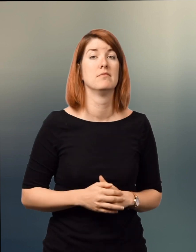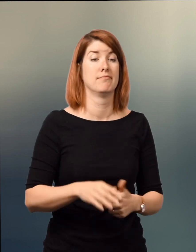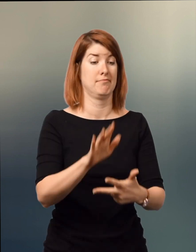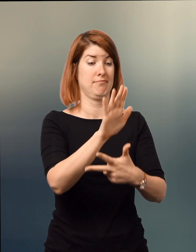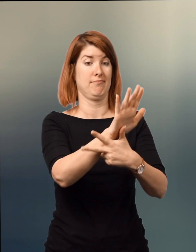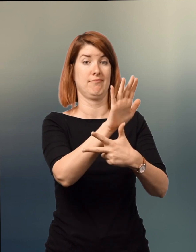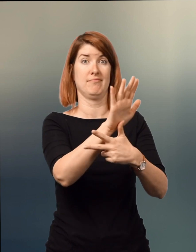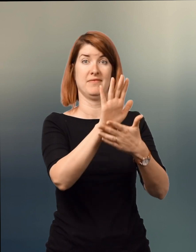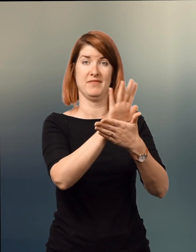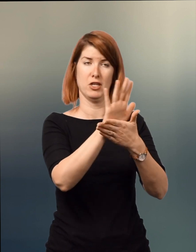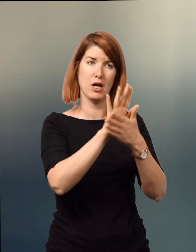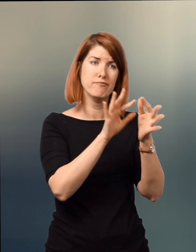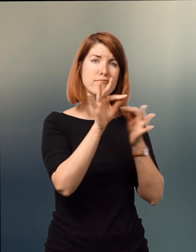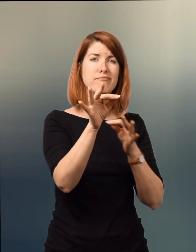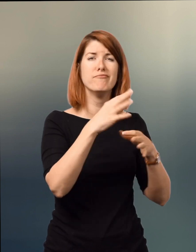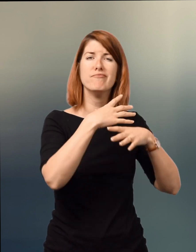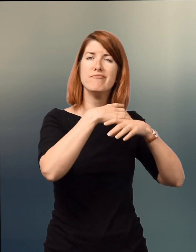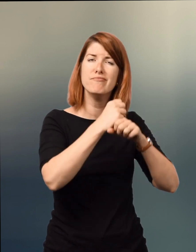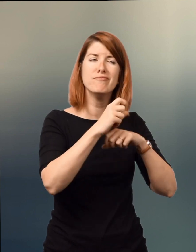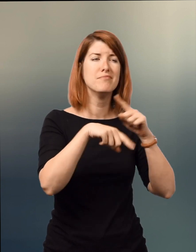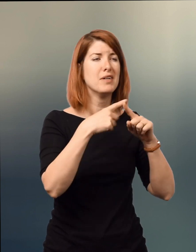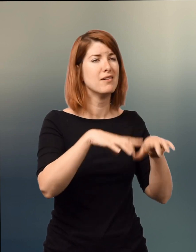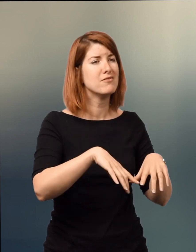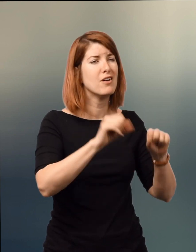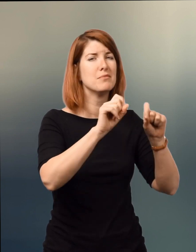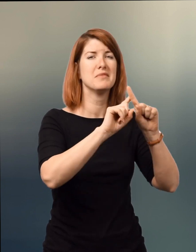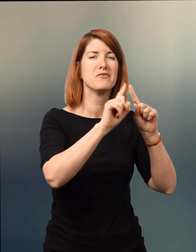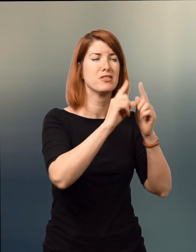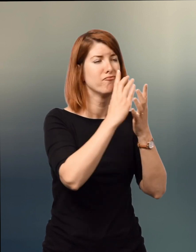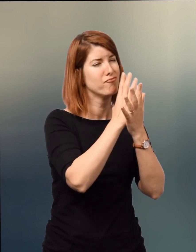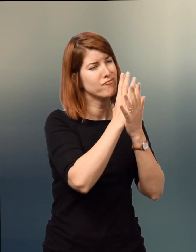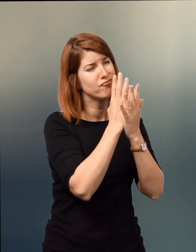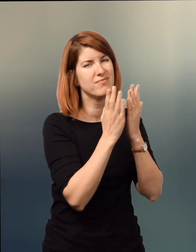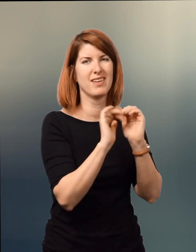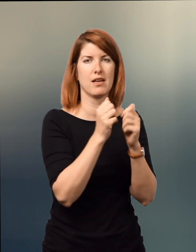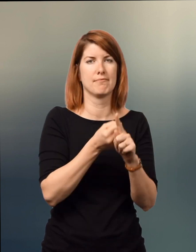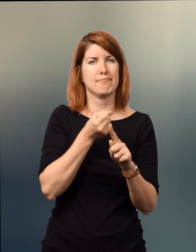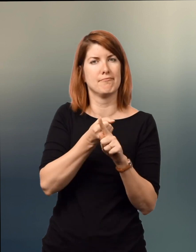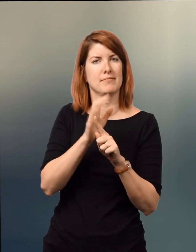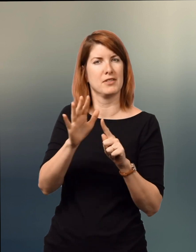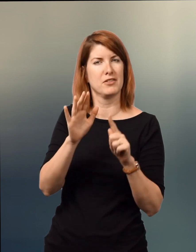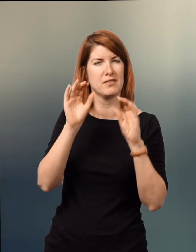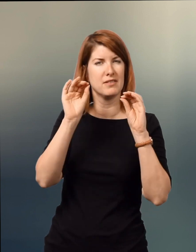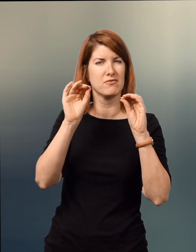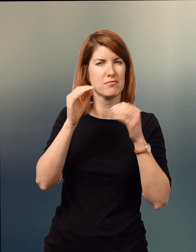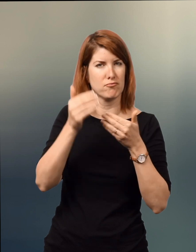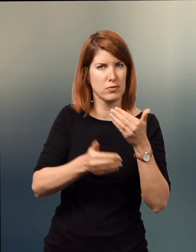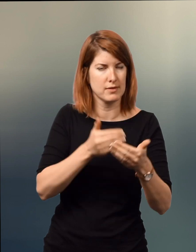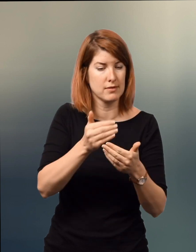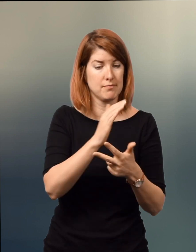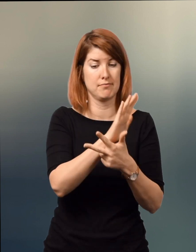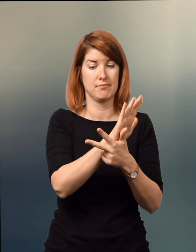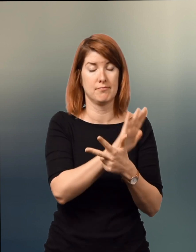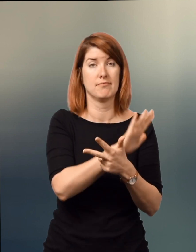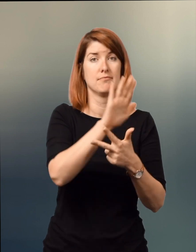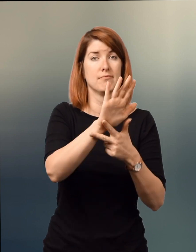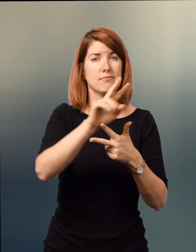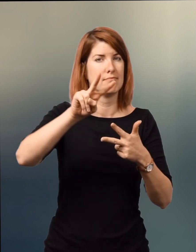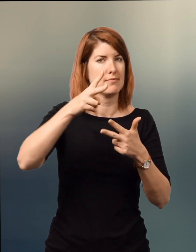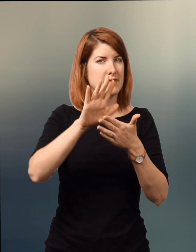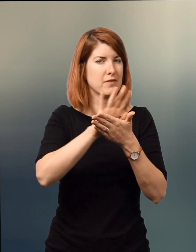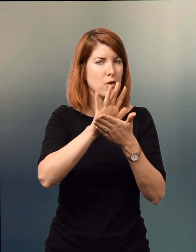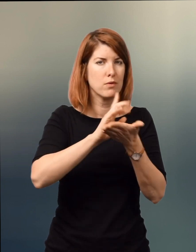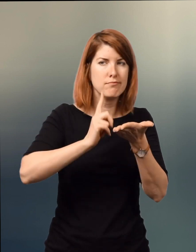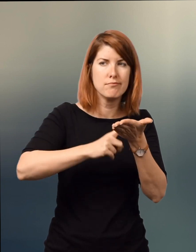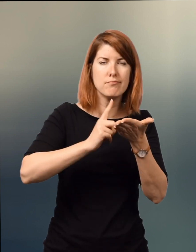gave an overview of the various aspects of adoption and how those things can impact a child's educational process. In the second video,